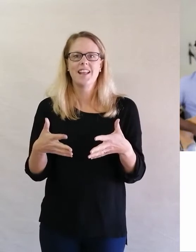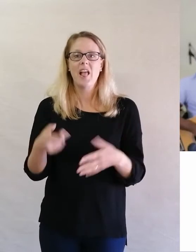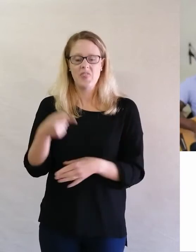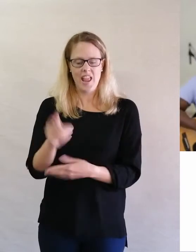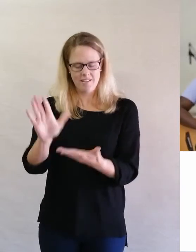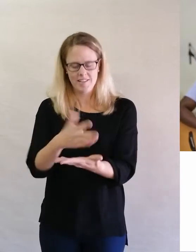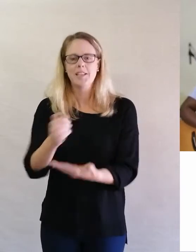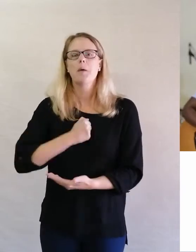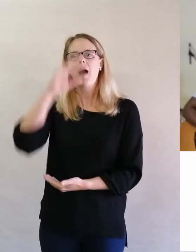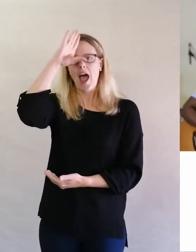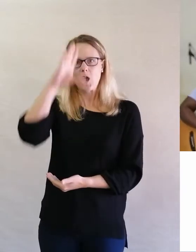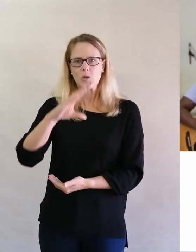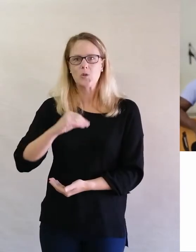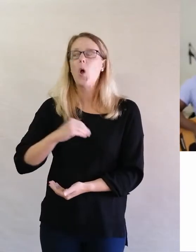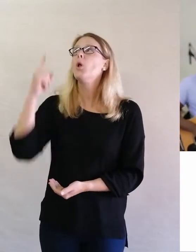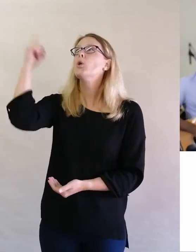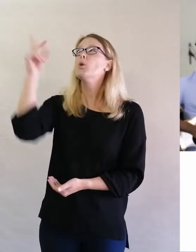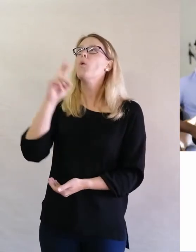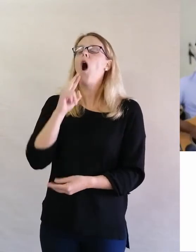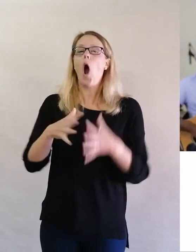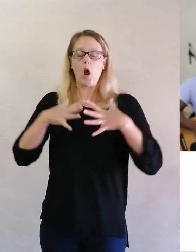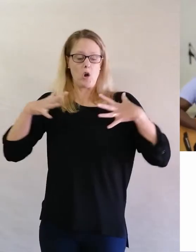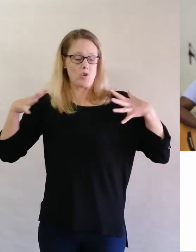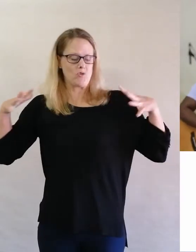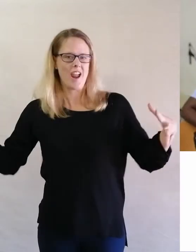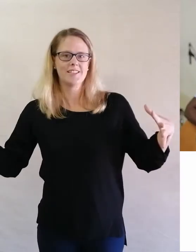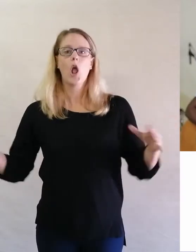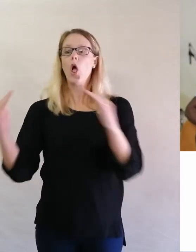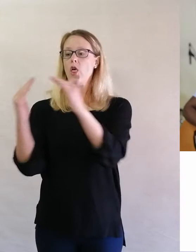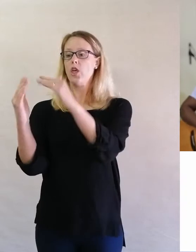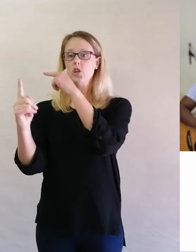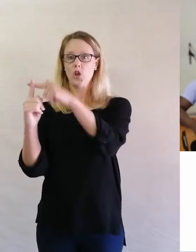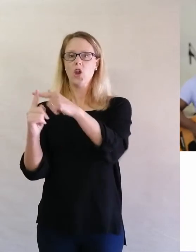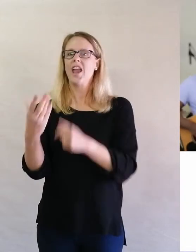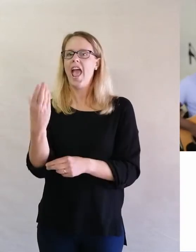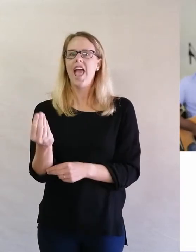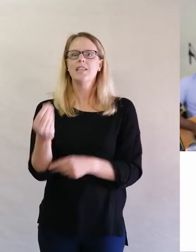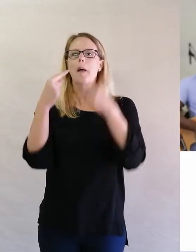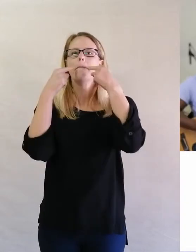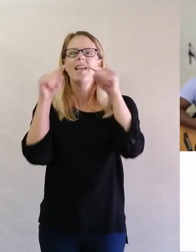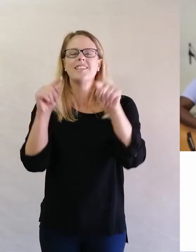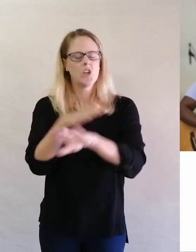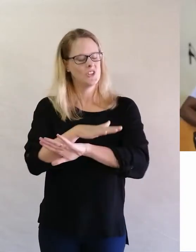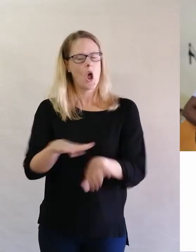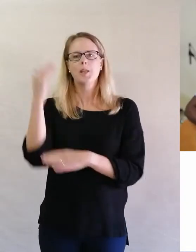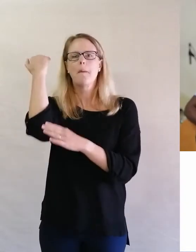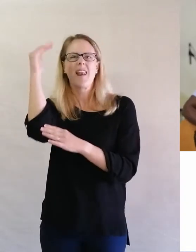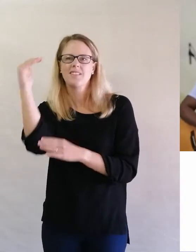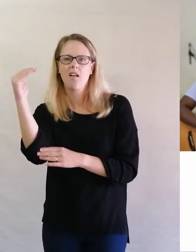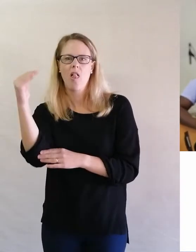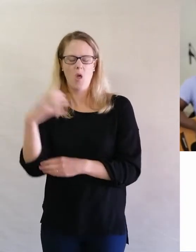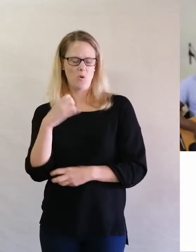are. That's what needs to come from the church. We've got a message. It's not political. It's not